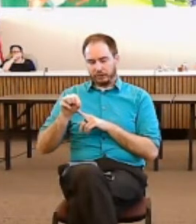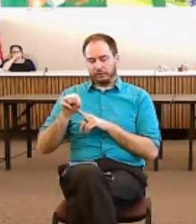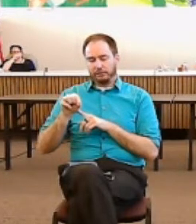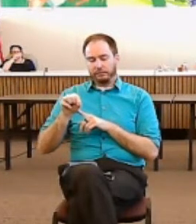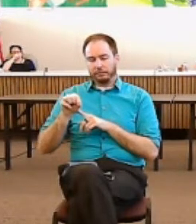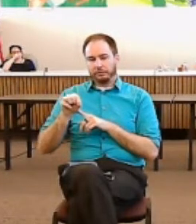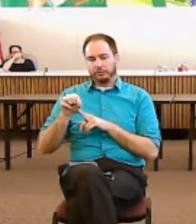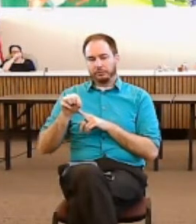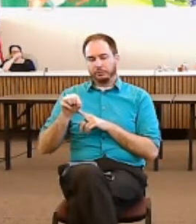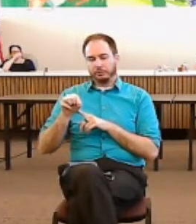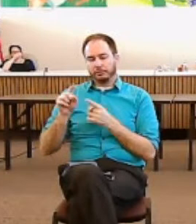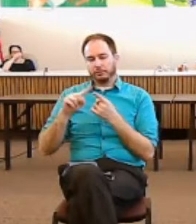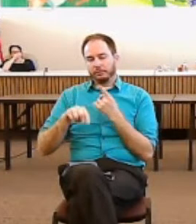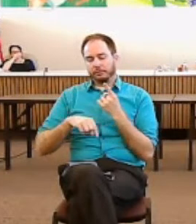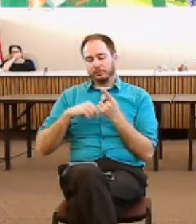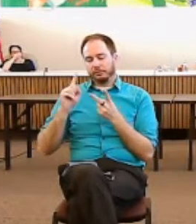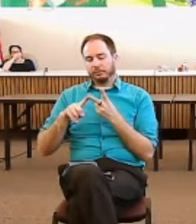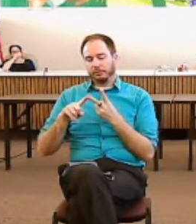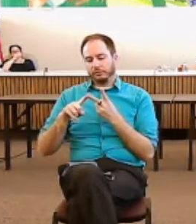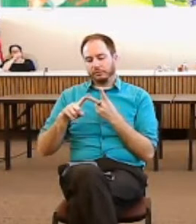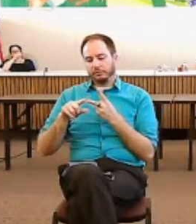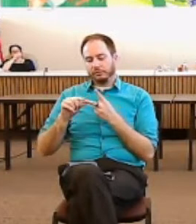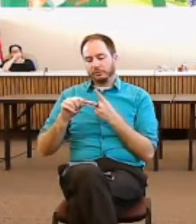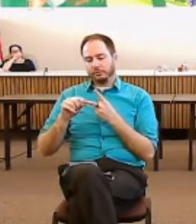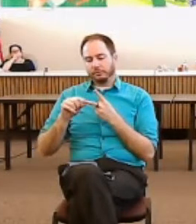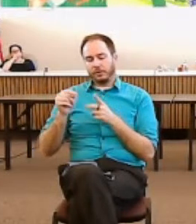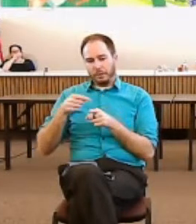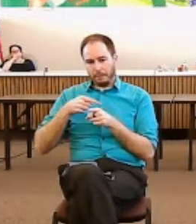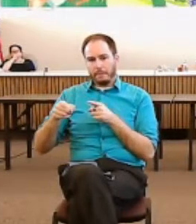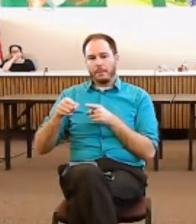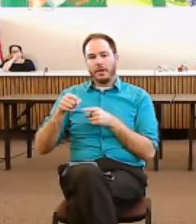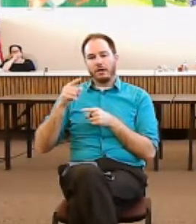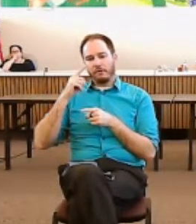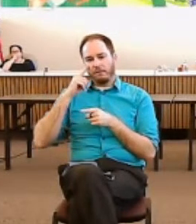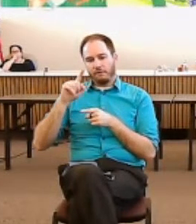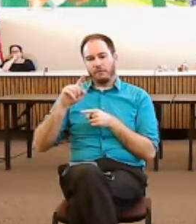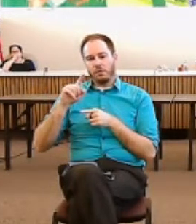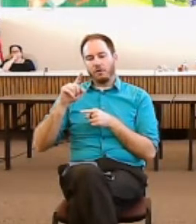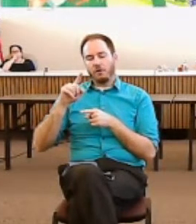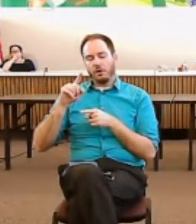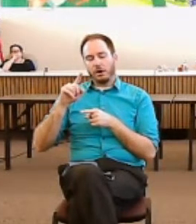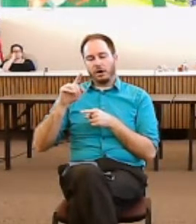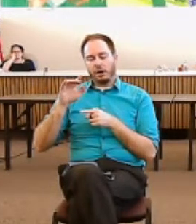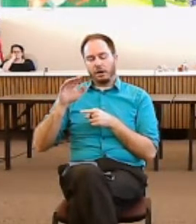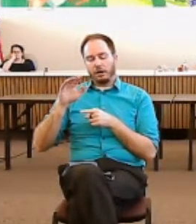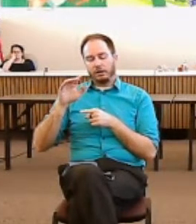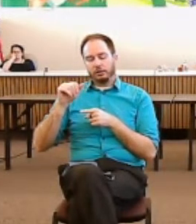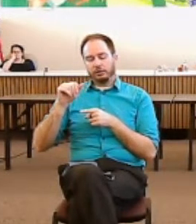The main roof for the